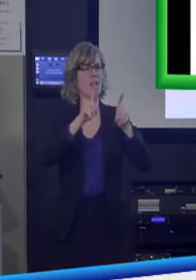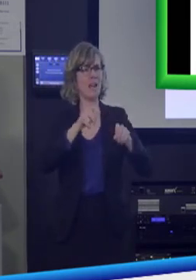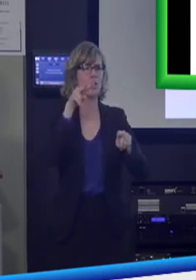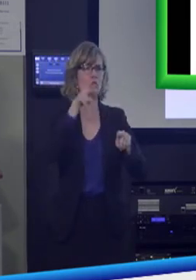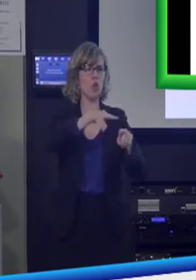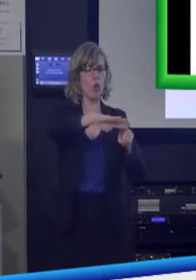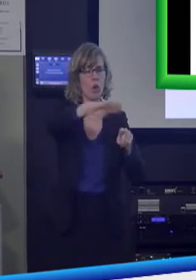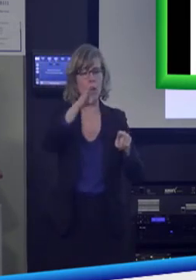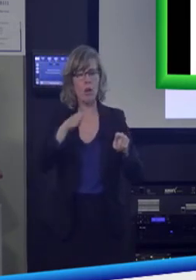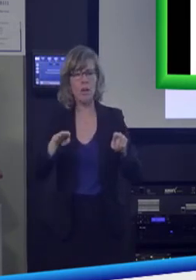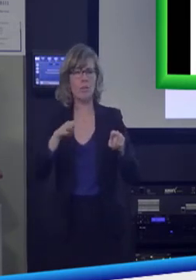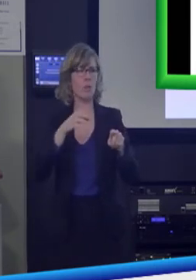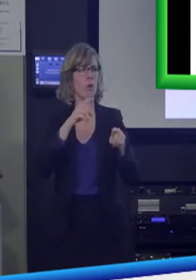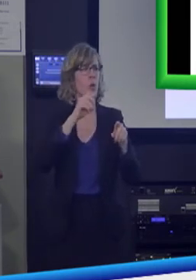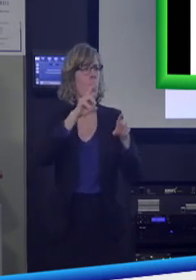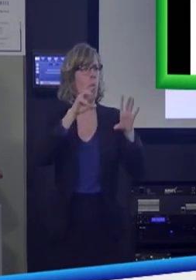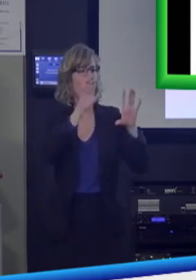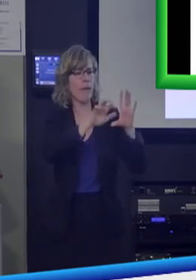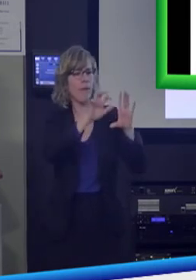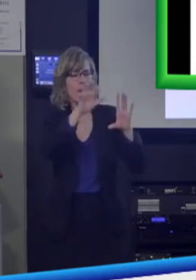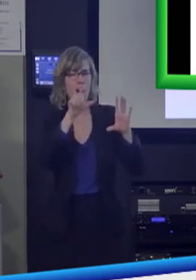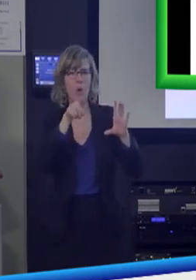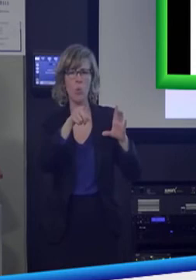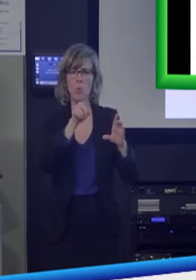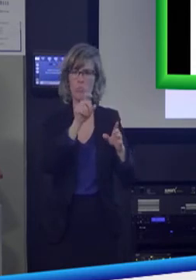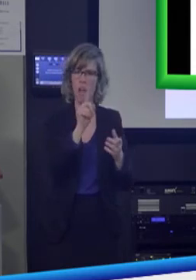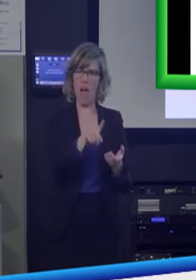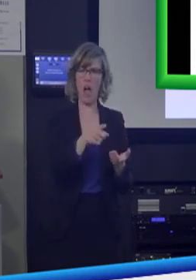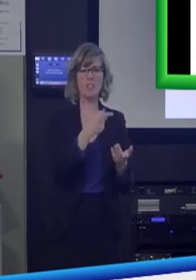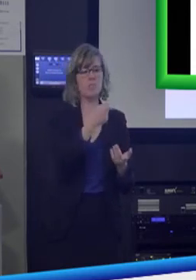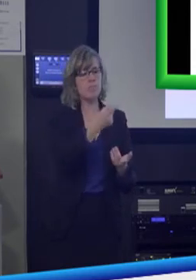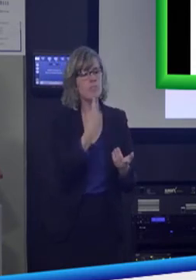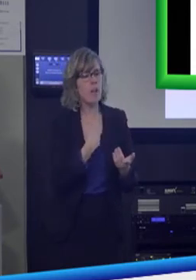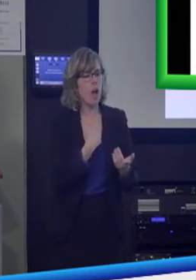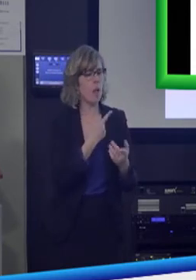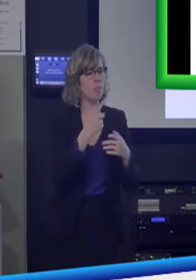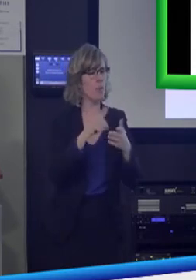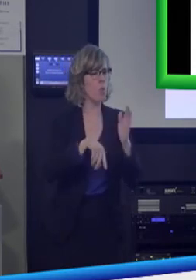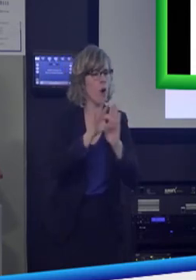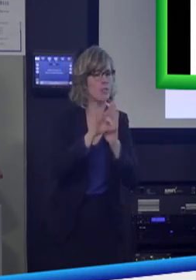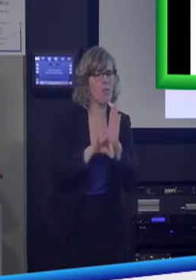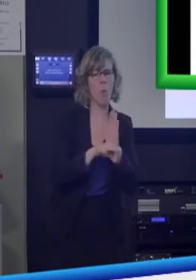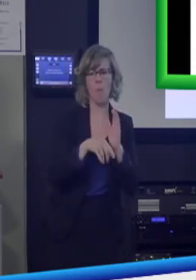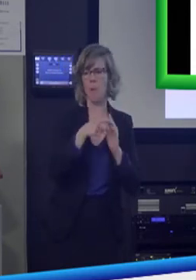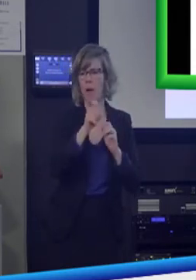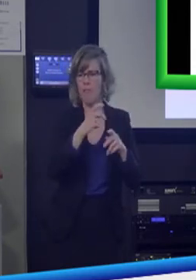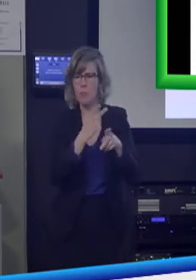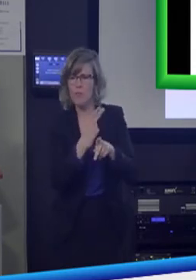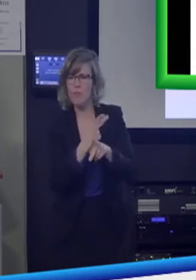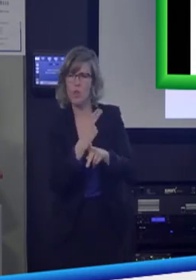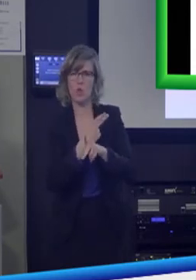more clustered or more accurate. And they're supposed to come up with a numerical formula. And they're trying to invent a